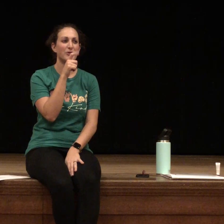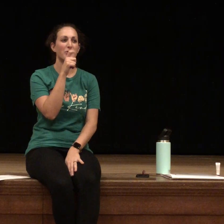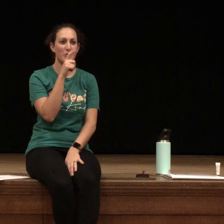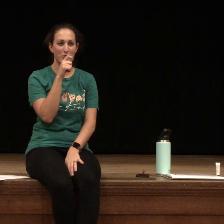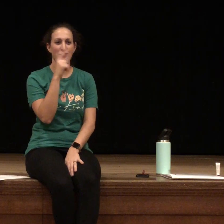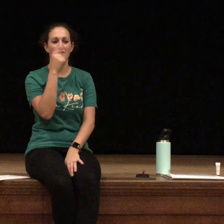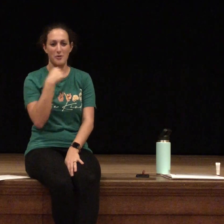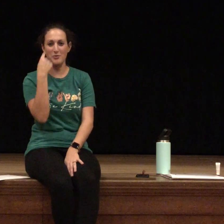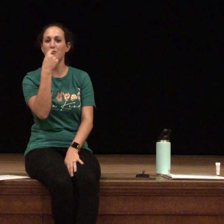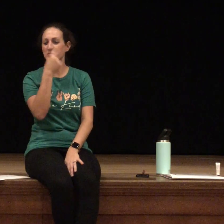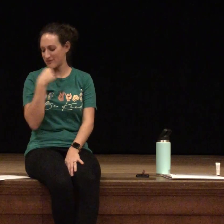Who or who?